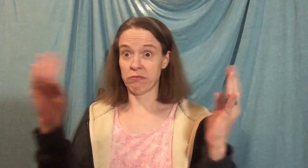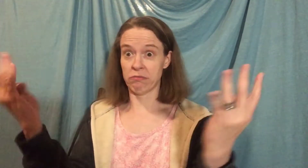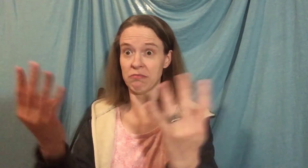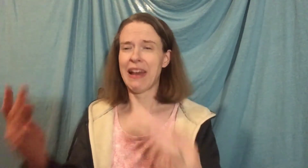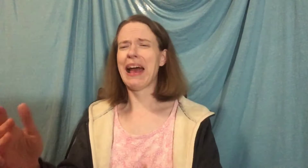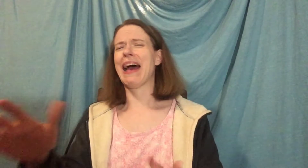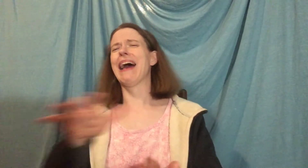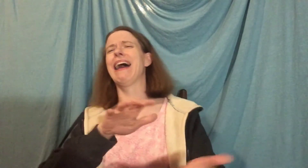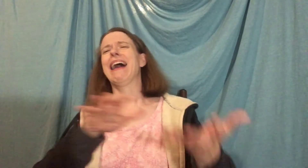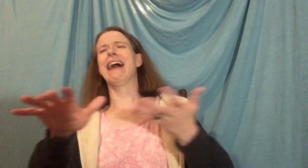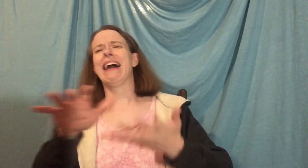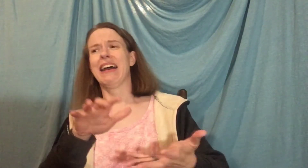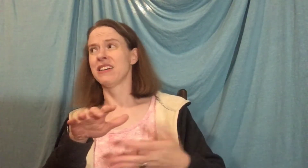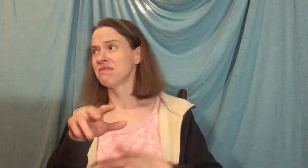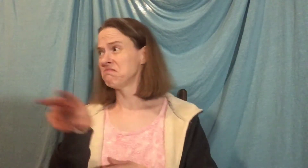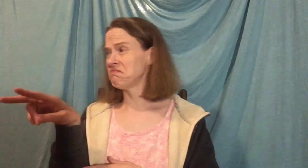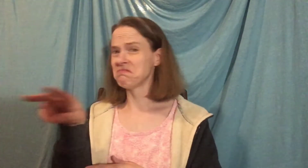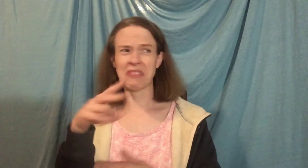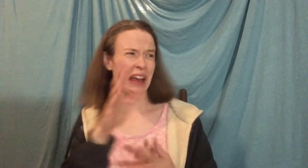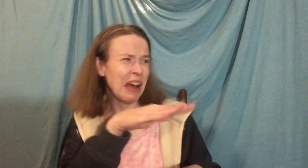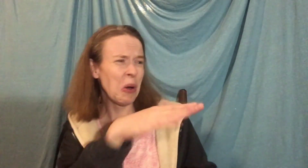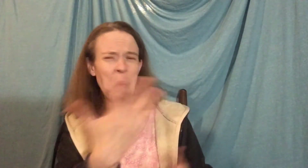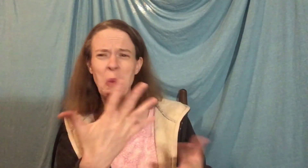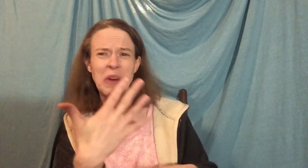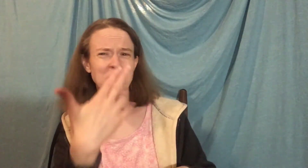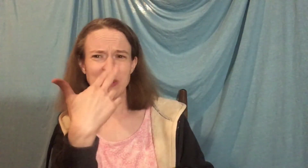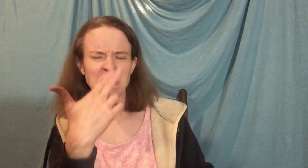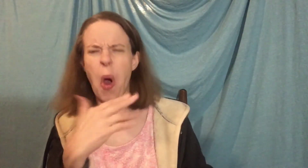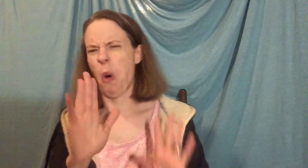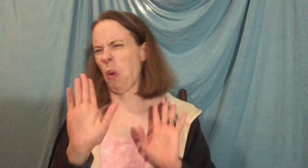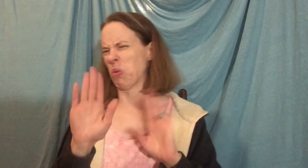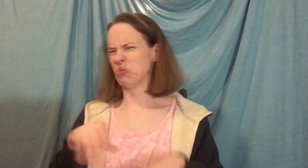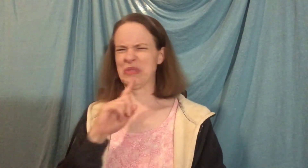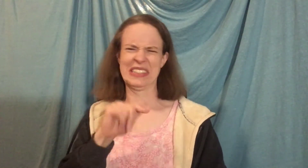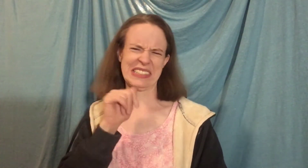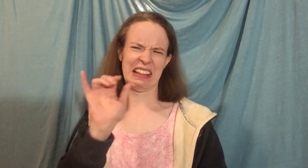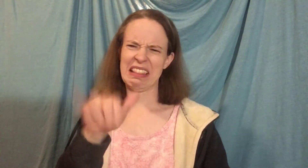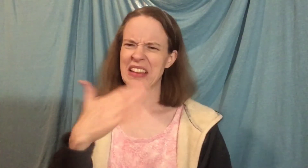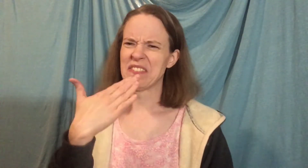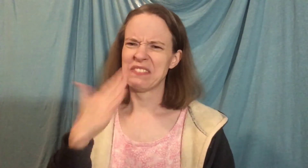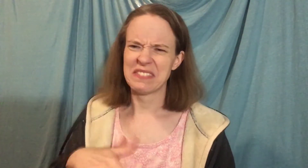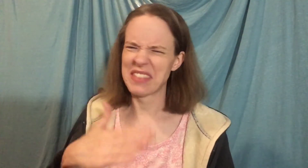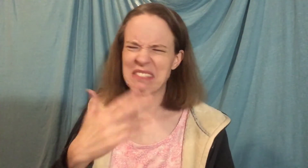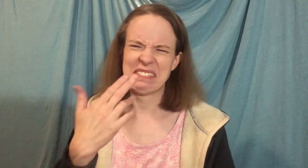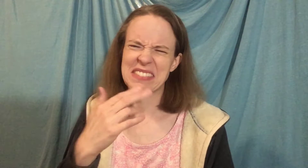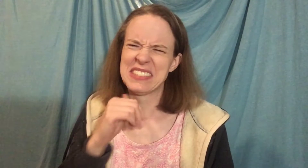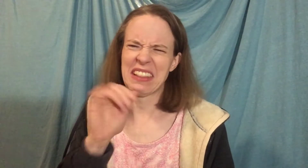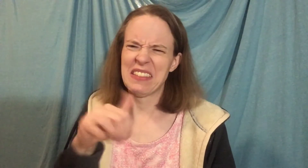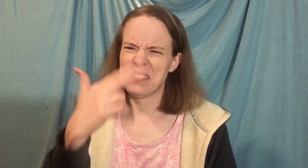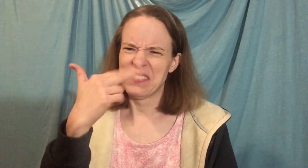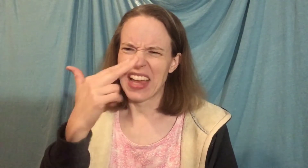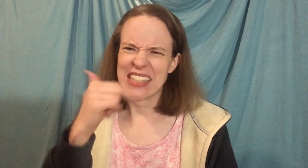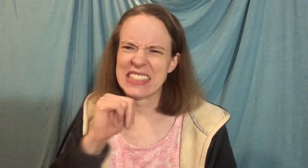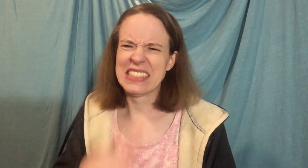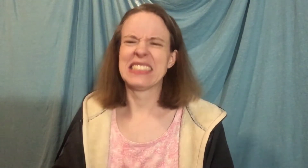Everyone around the table starts laughing. And the deaf person says, "What's so funny?" And somebody says, "Oh, it's really not that funny."